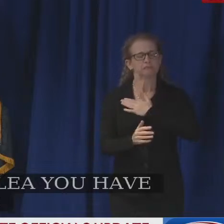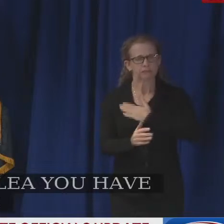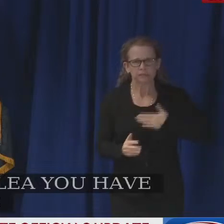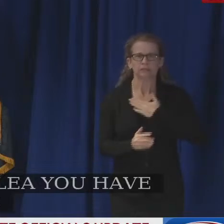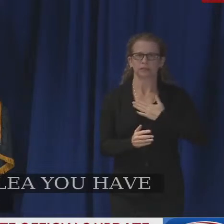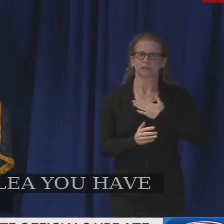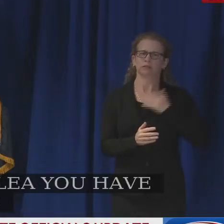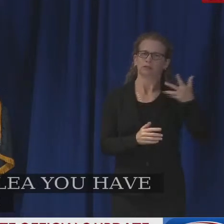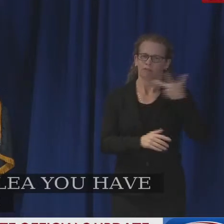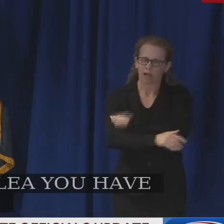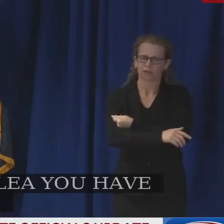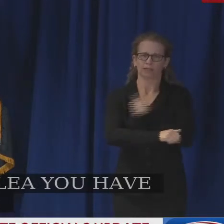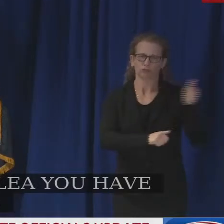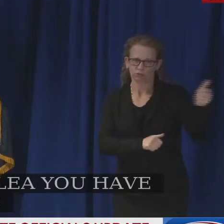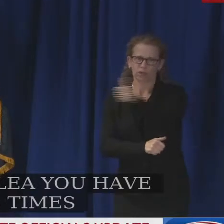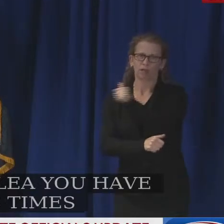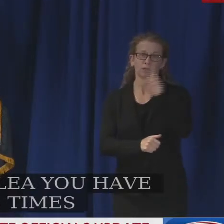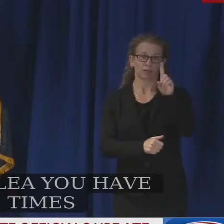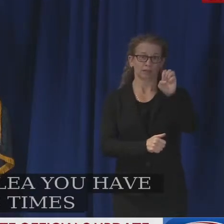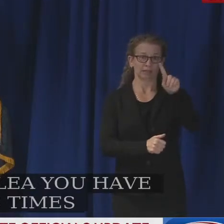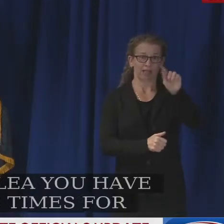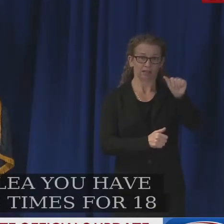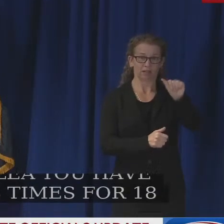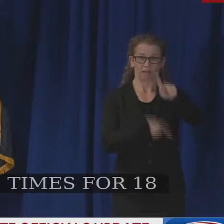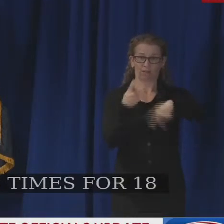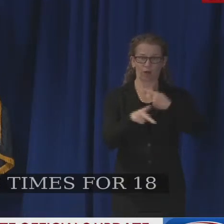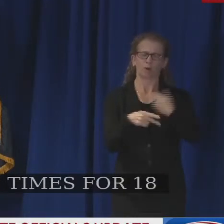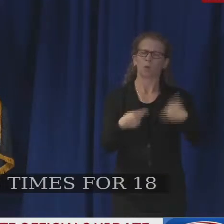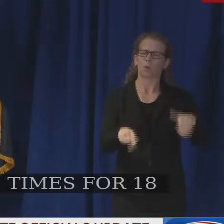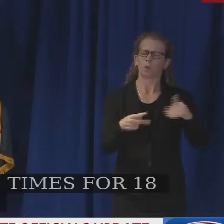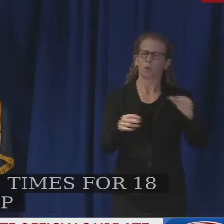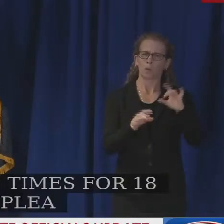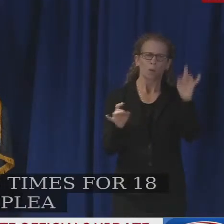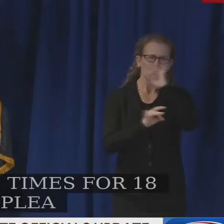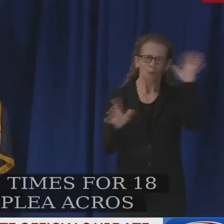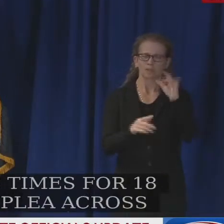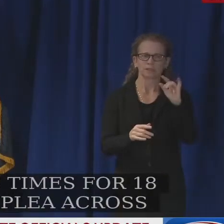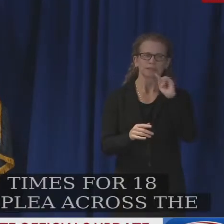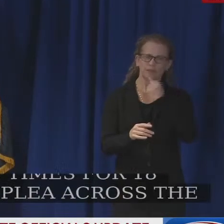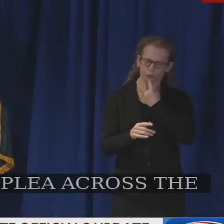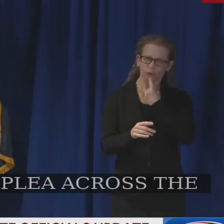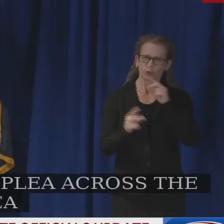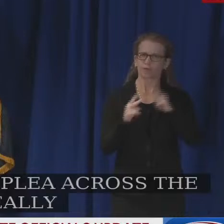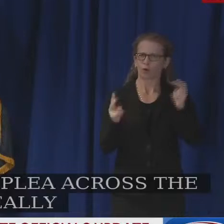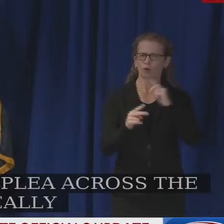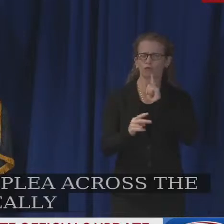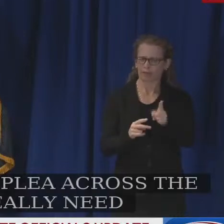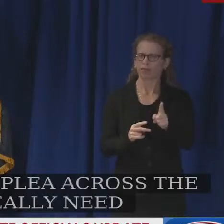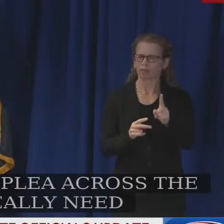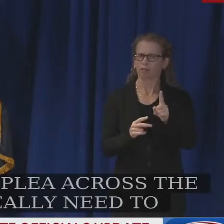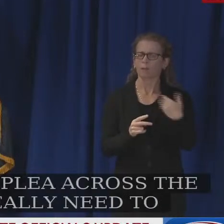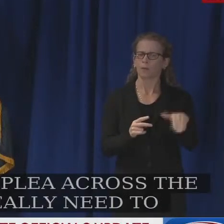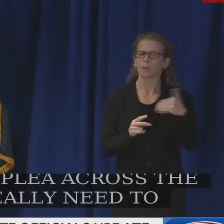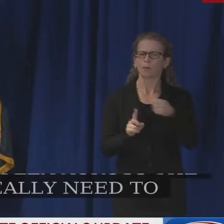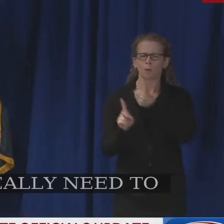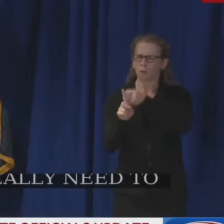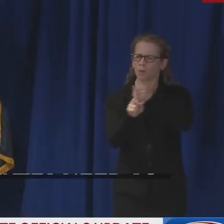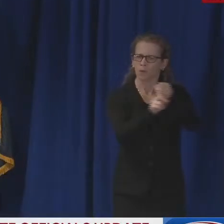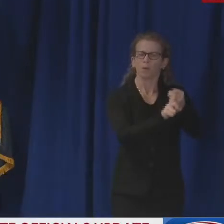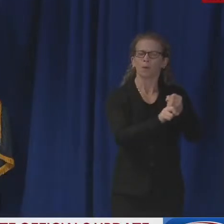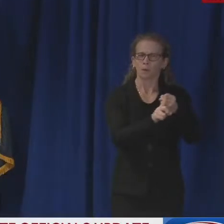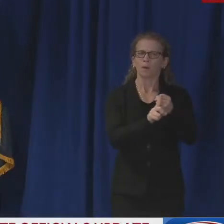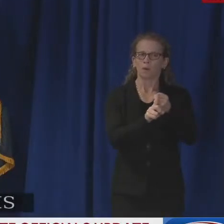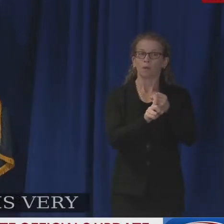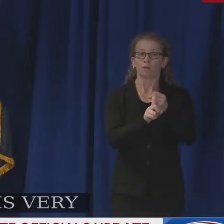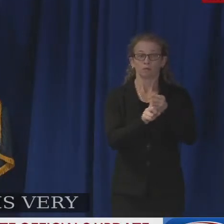really need to get vaccinated. The Delta variant is very severe. It's very real. It's having a very significant